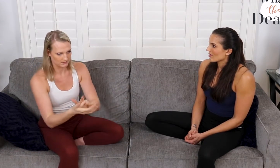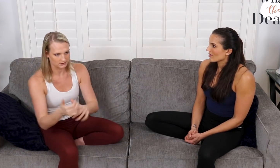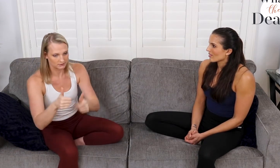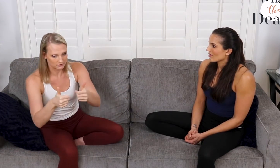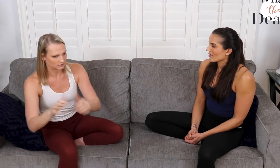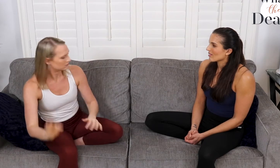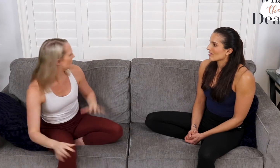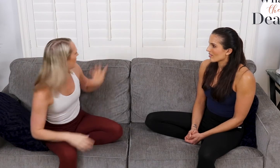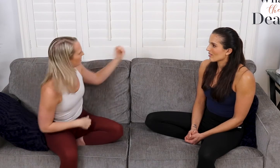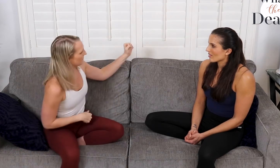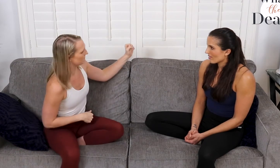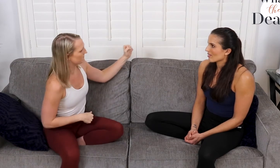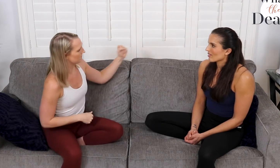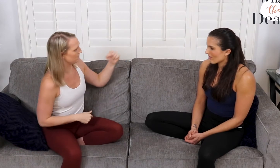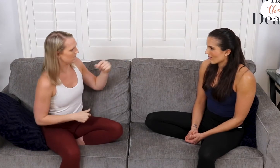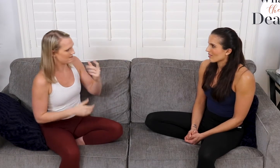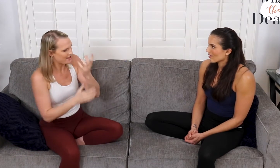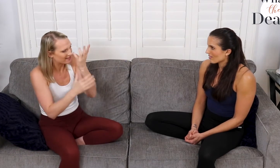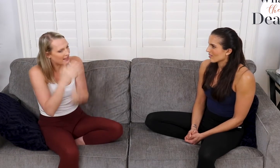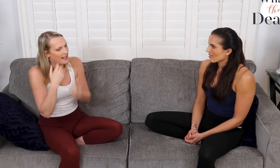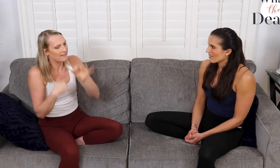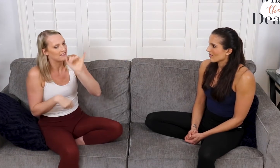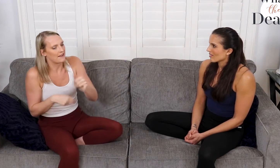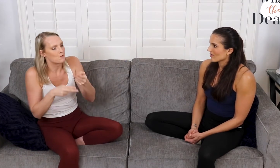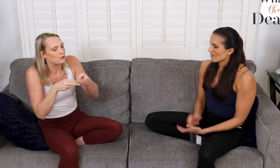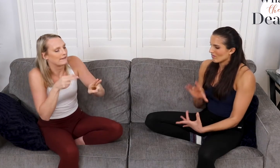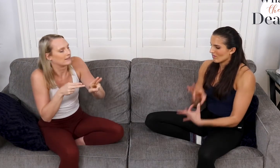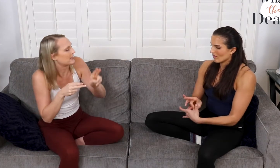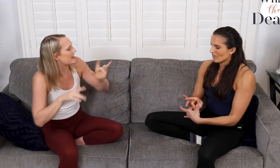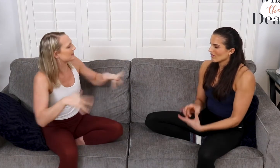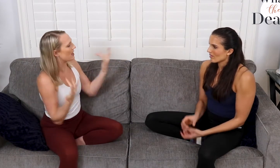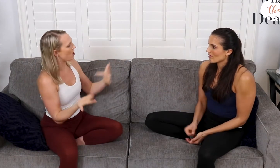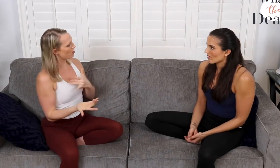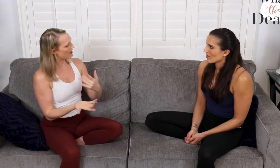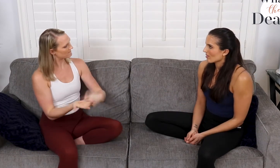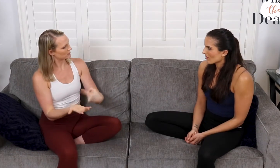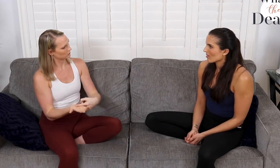with patients. Say a patient stays overnight